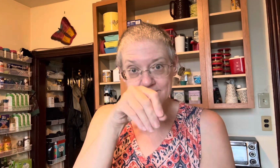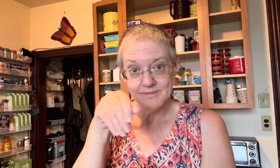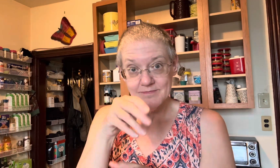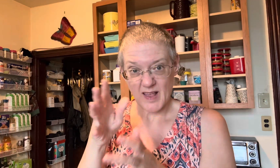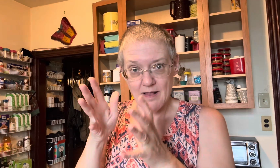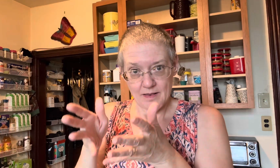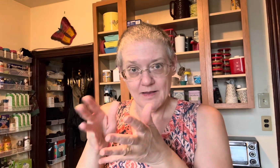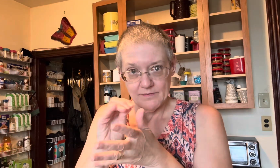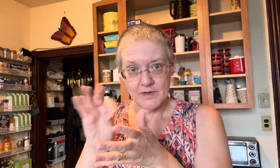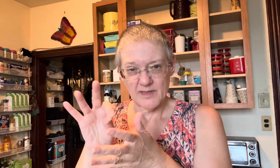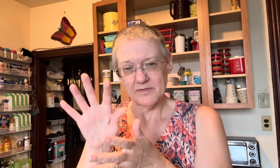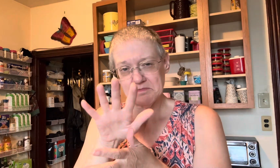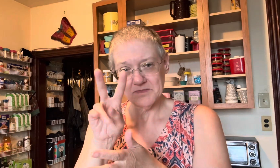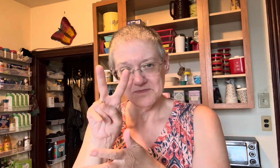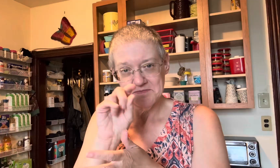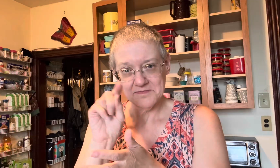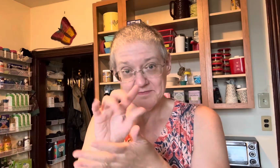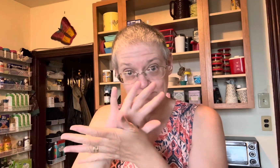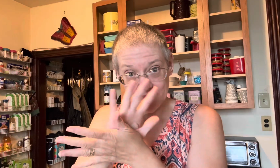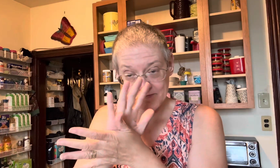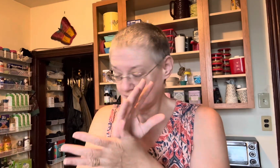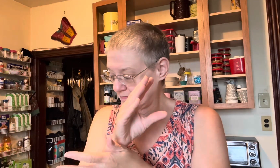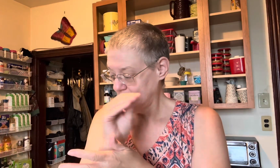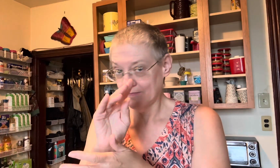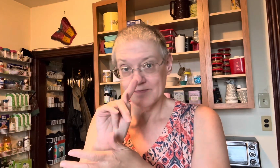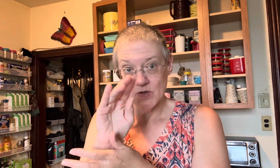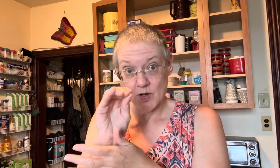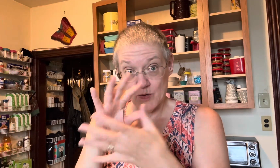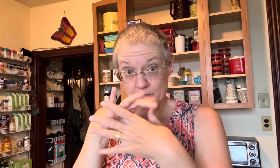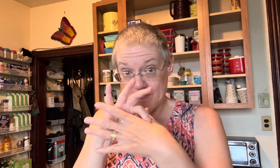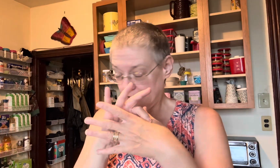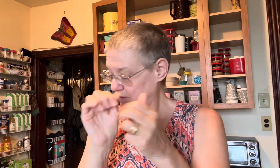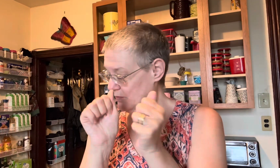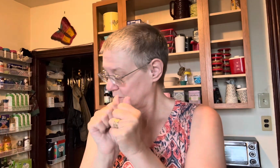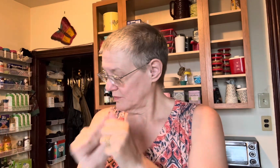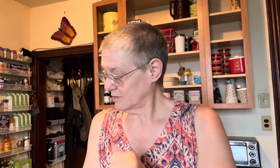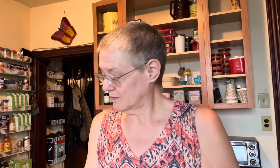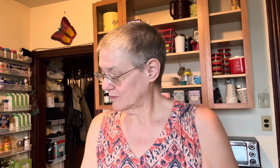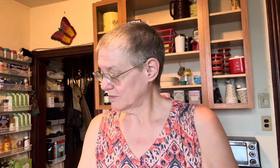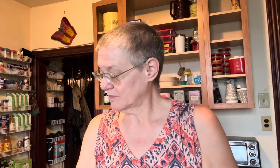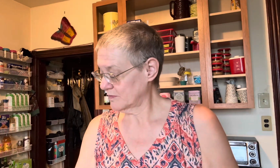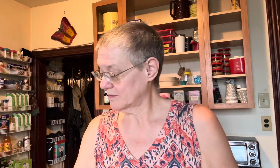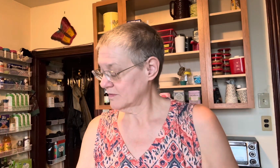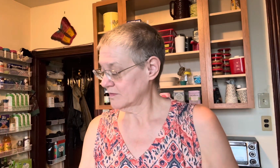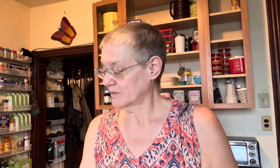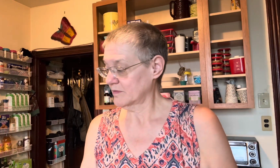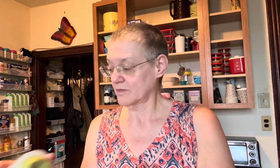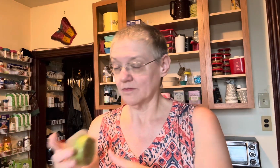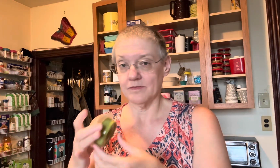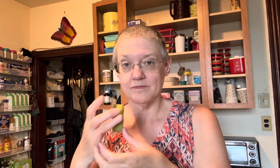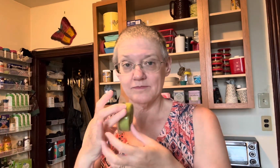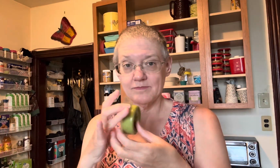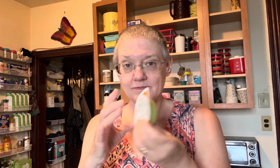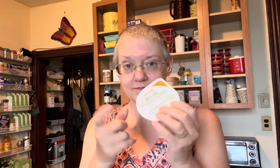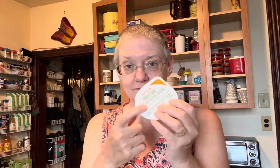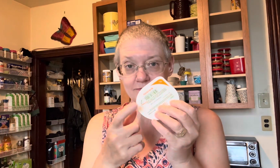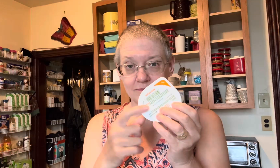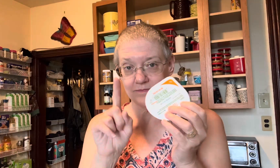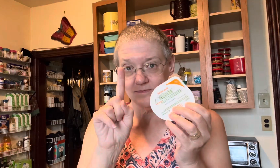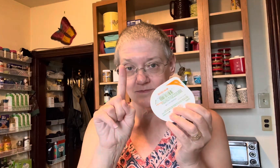We're going to sprinkle on what's left of the cheese, about 2 ounces, and what's left of the taco meat. And then we're going to top